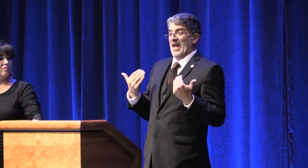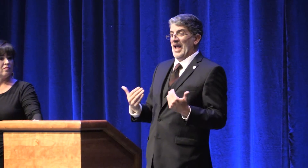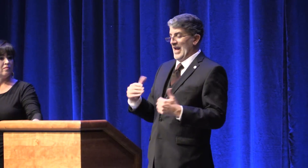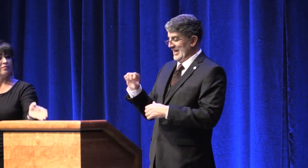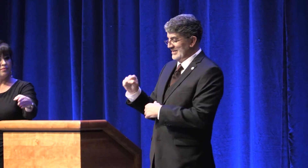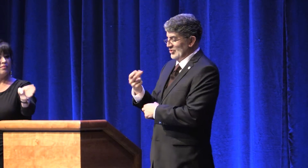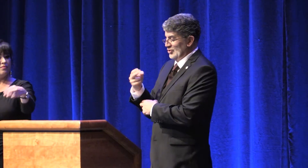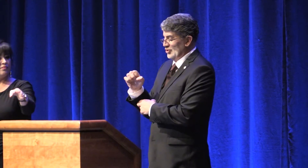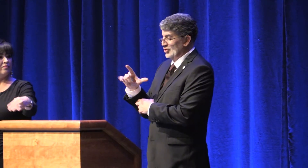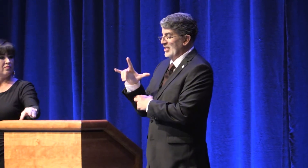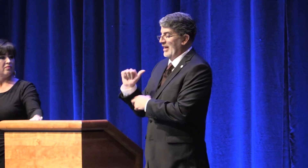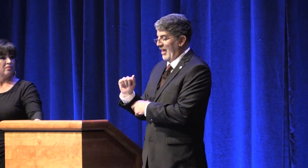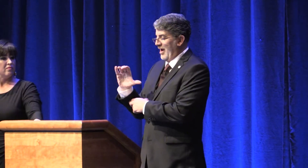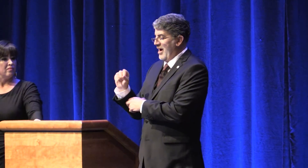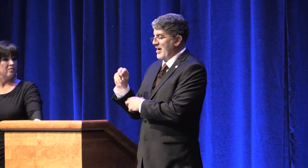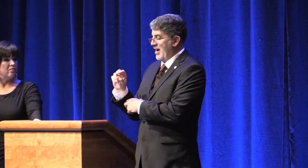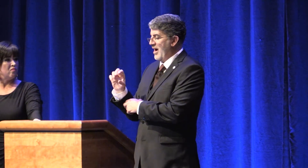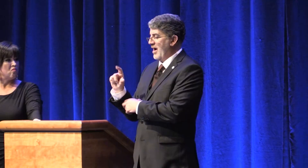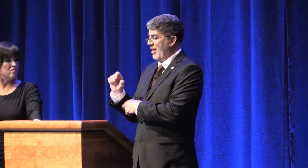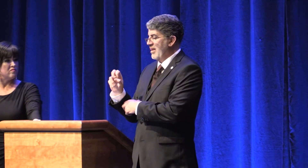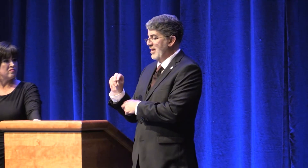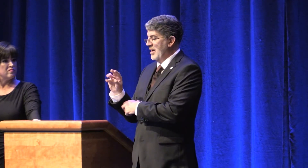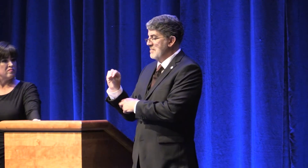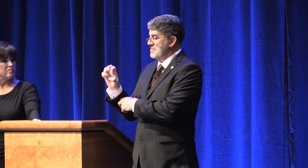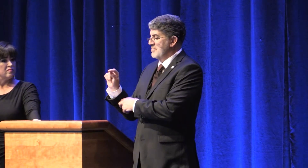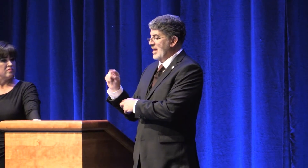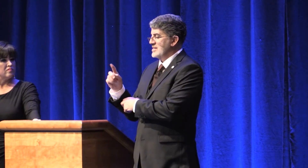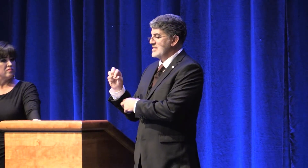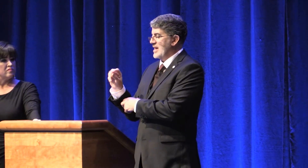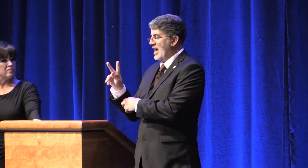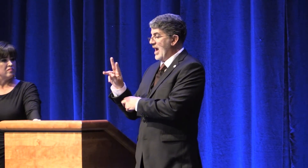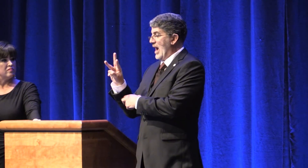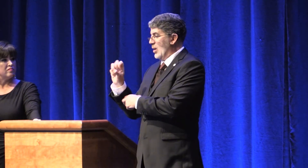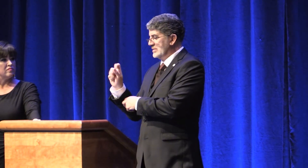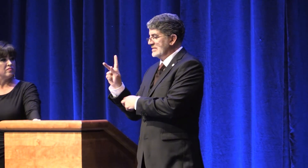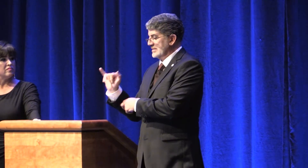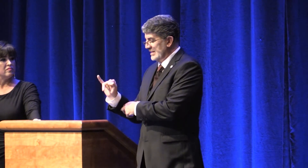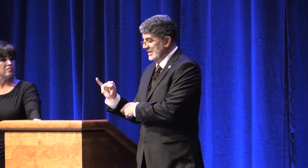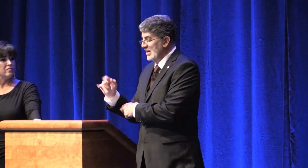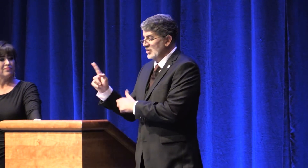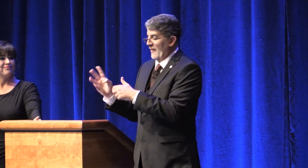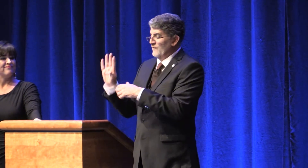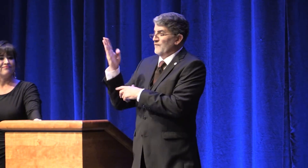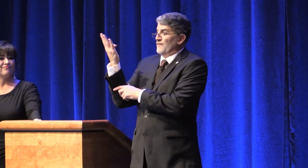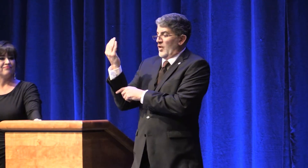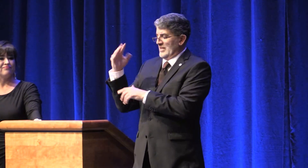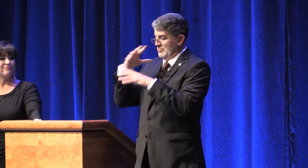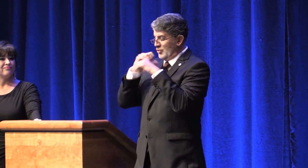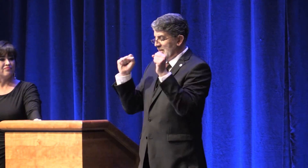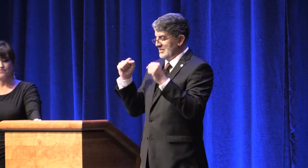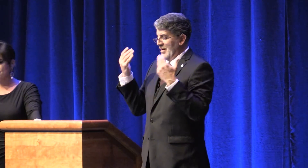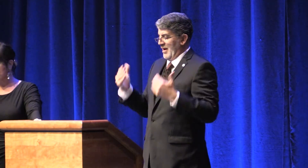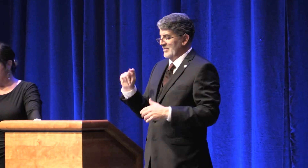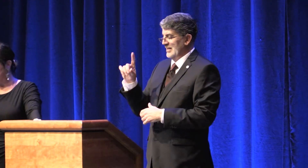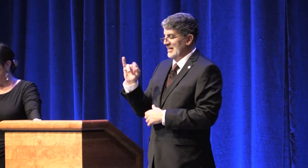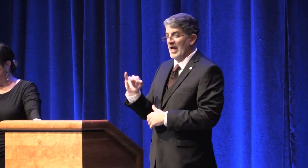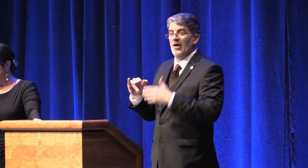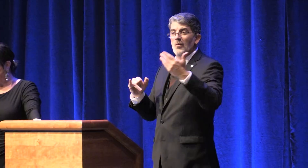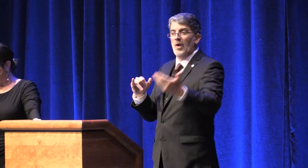and today, Sheila Conlon Mentkowski is the 14th president